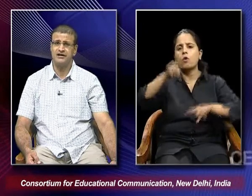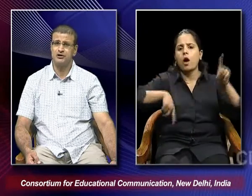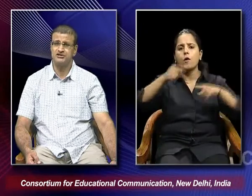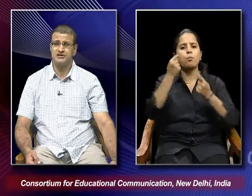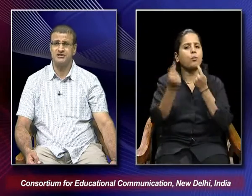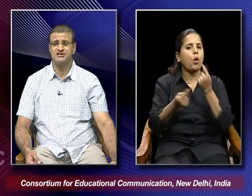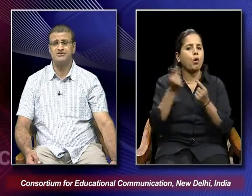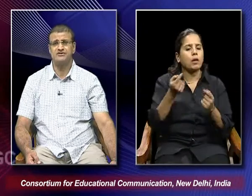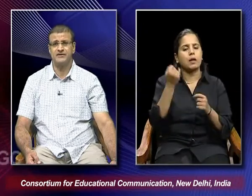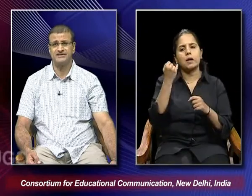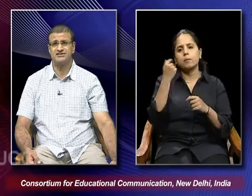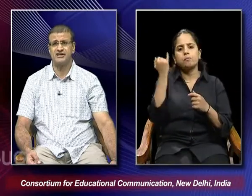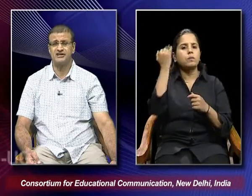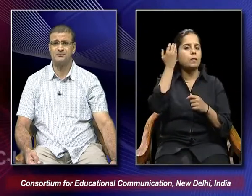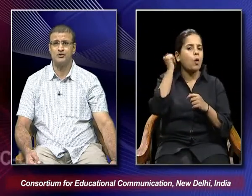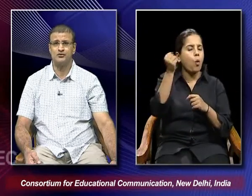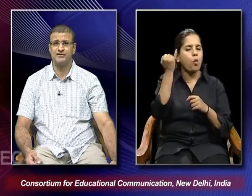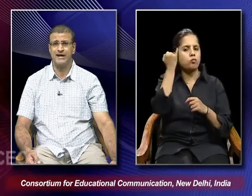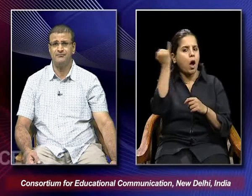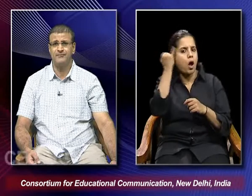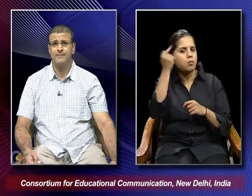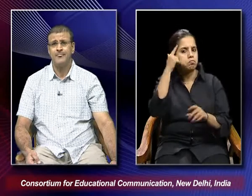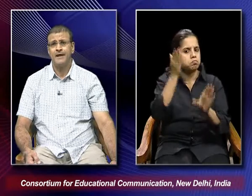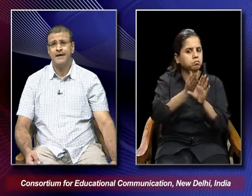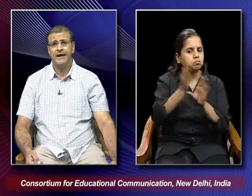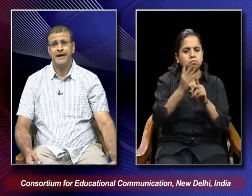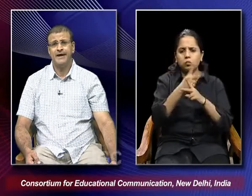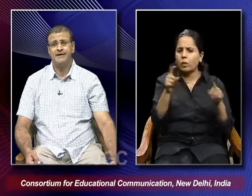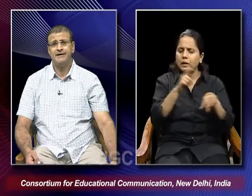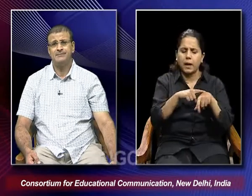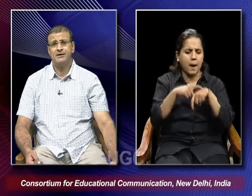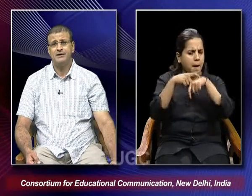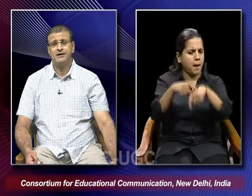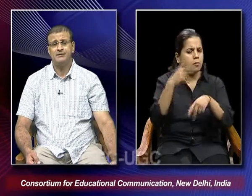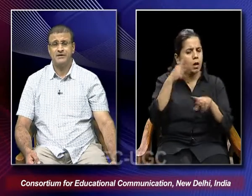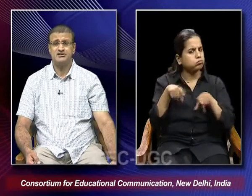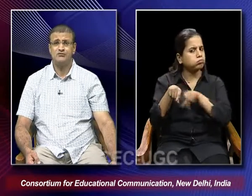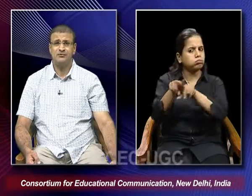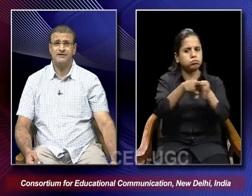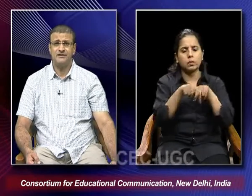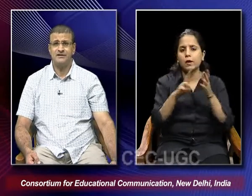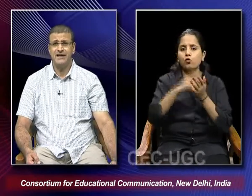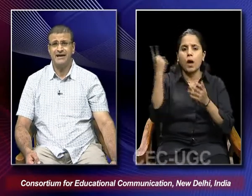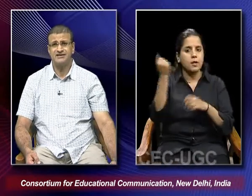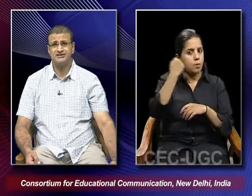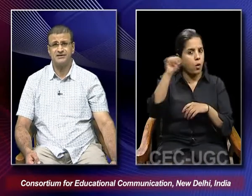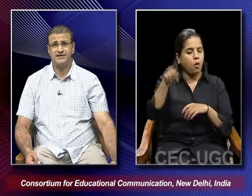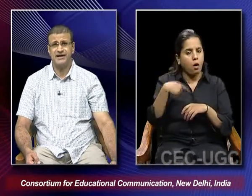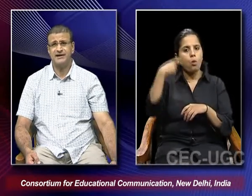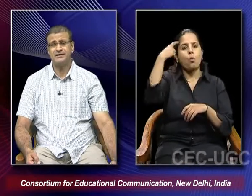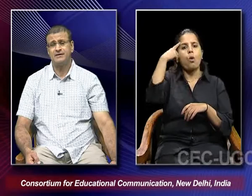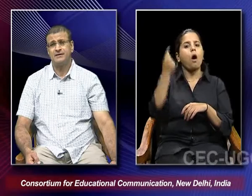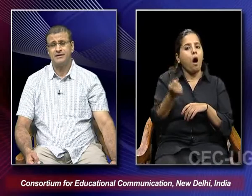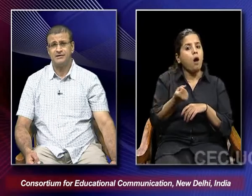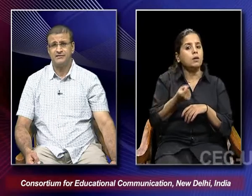the ideological currents which were existing at that point of time. And national movement realized